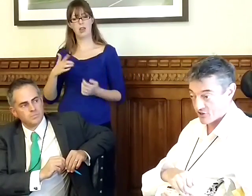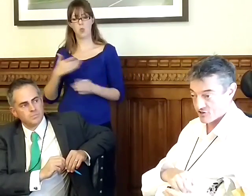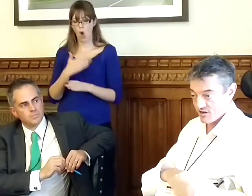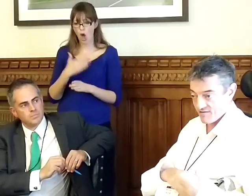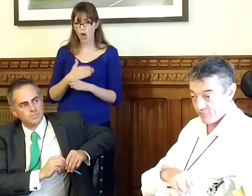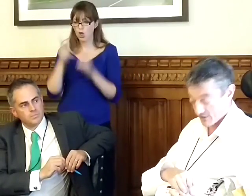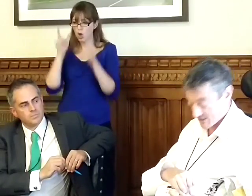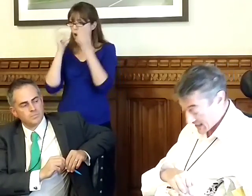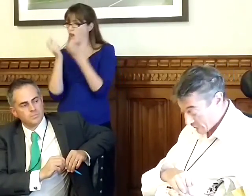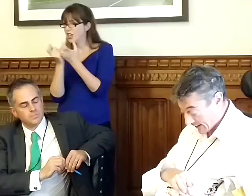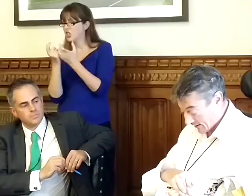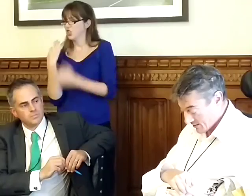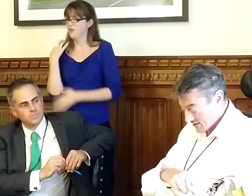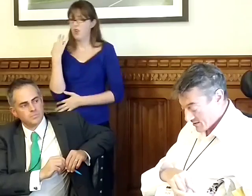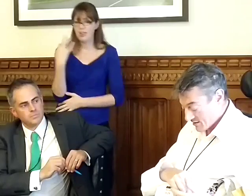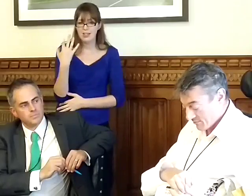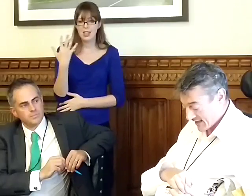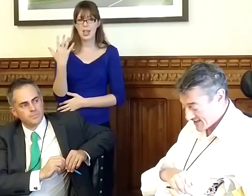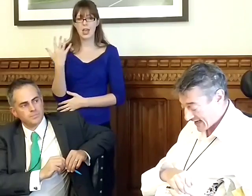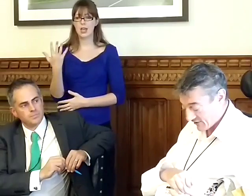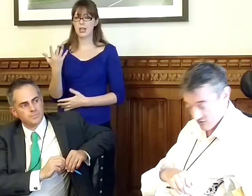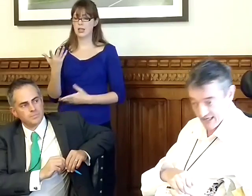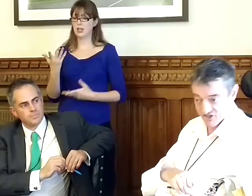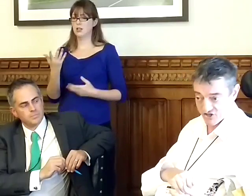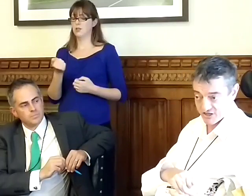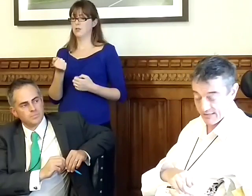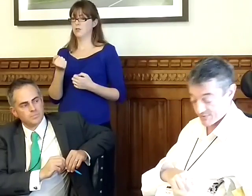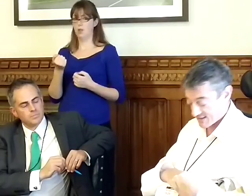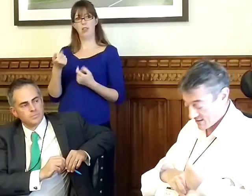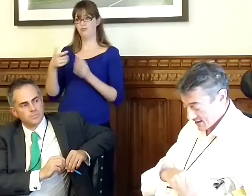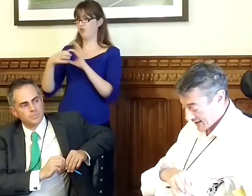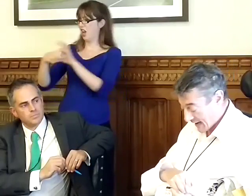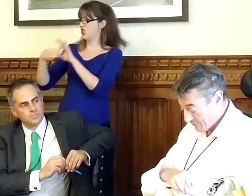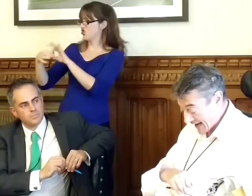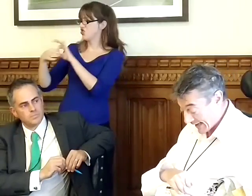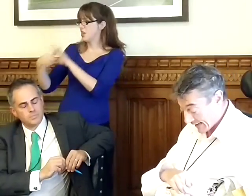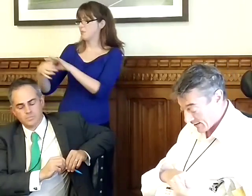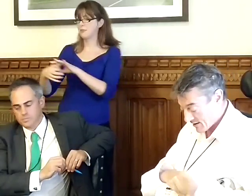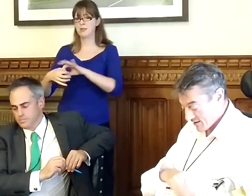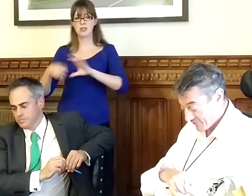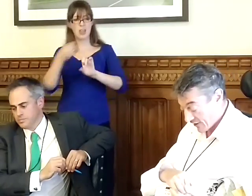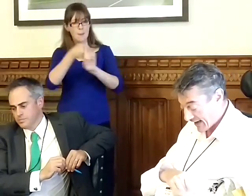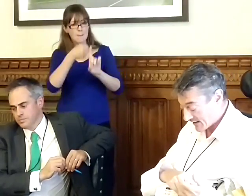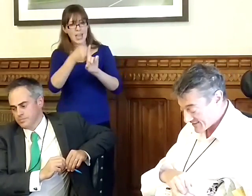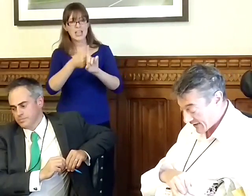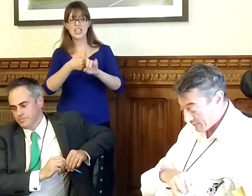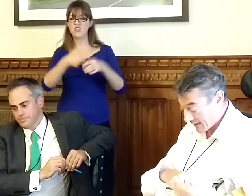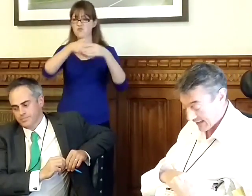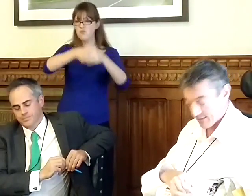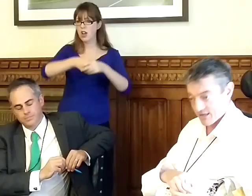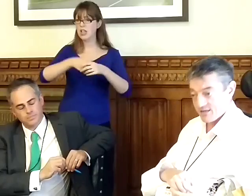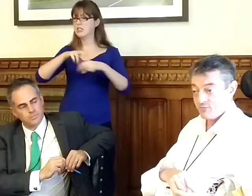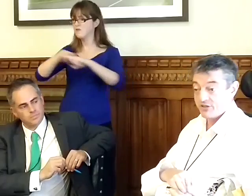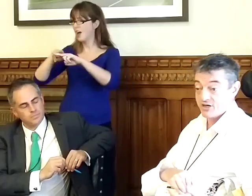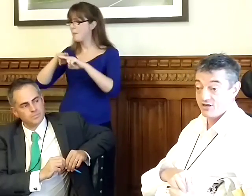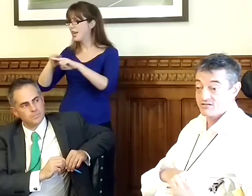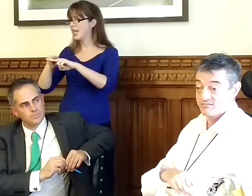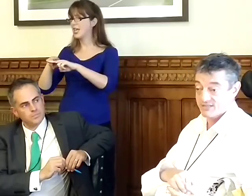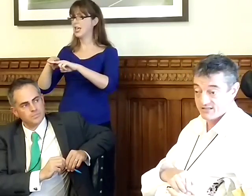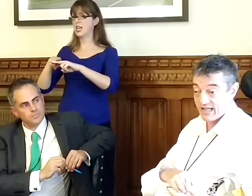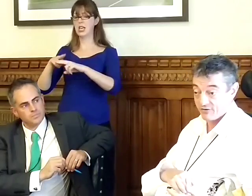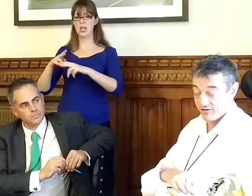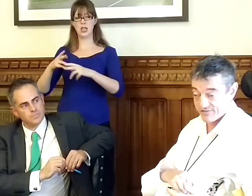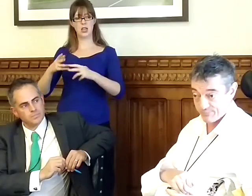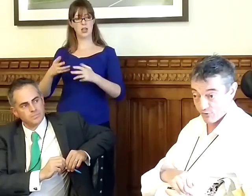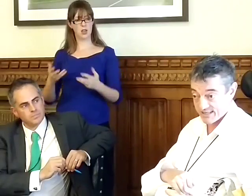working, college, volunteering, maintaining relationships, campaigning, friends, family, with a